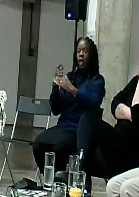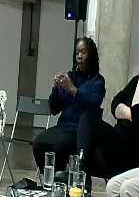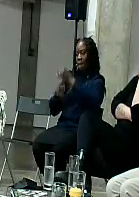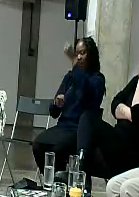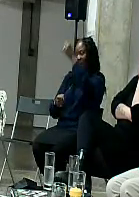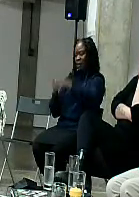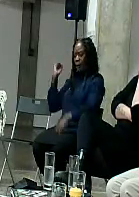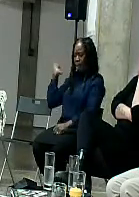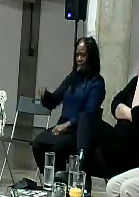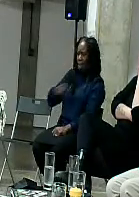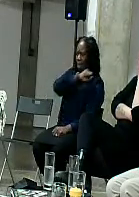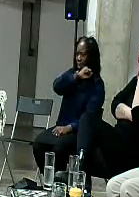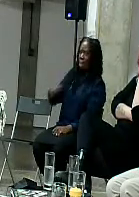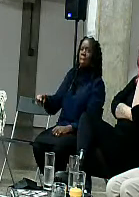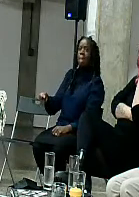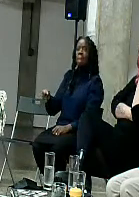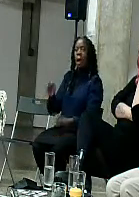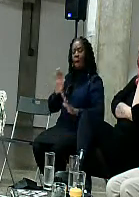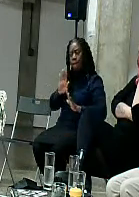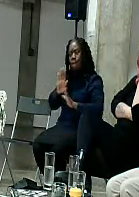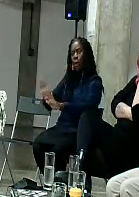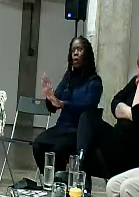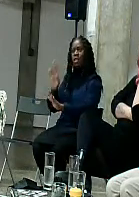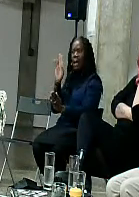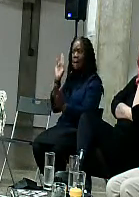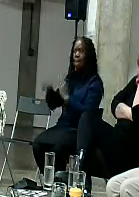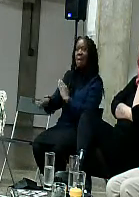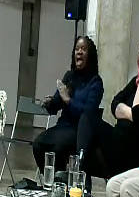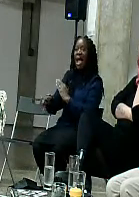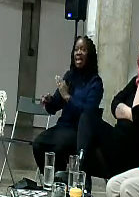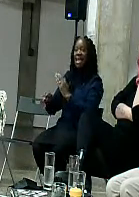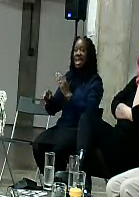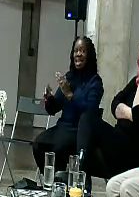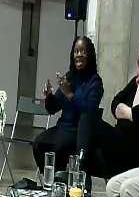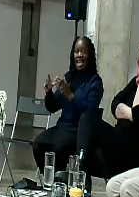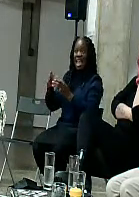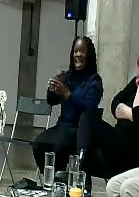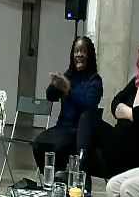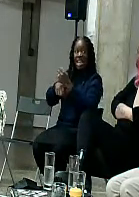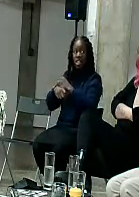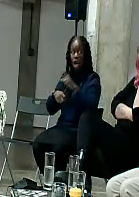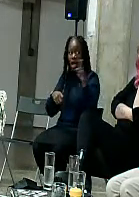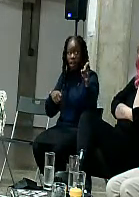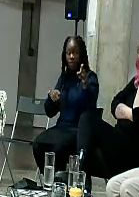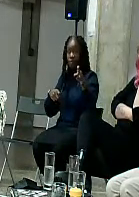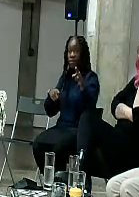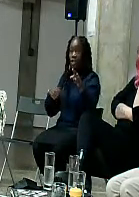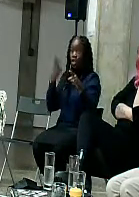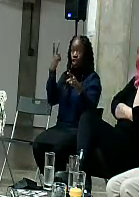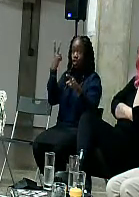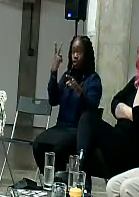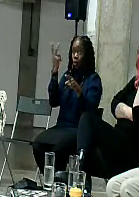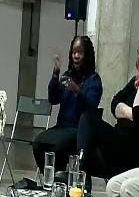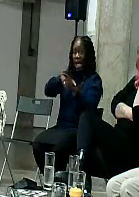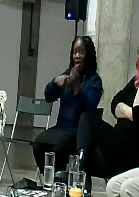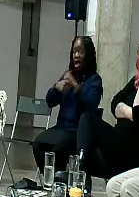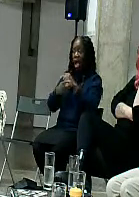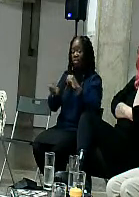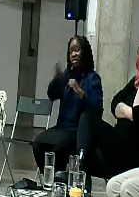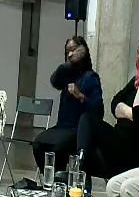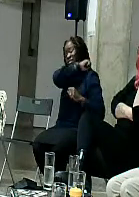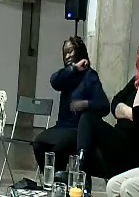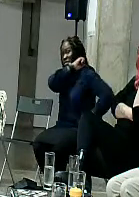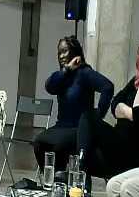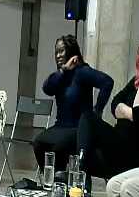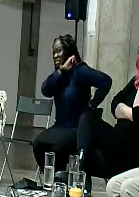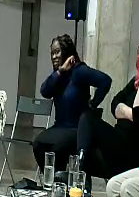him, pushed him back in, handcuffed him like this, with 2 sets of handcuffs